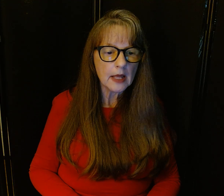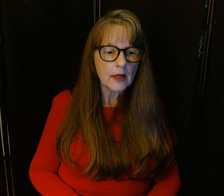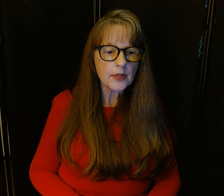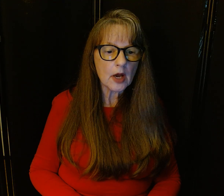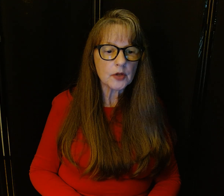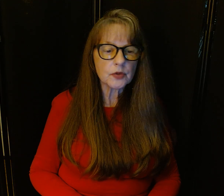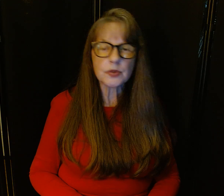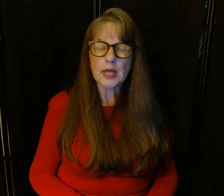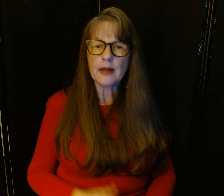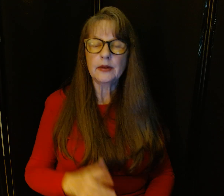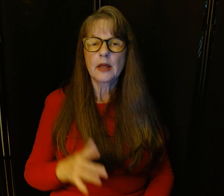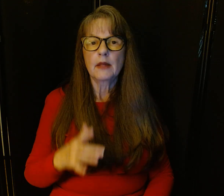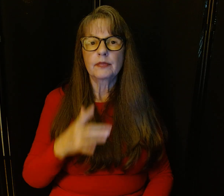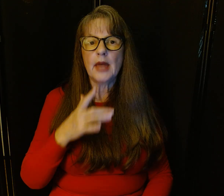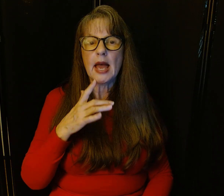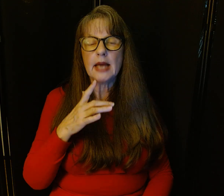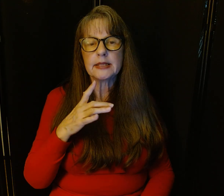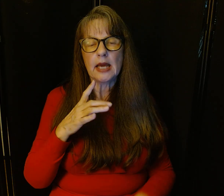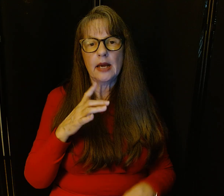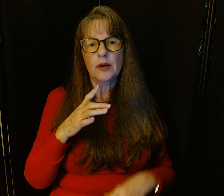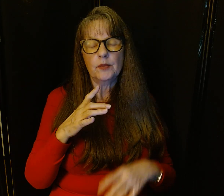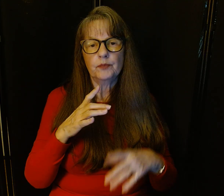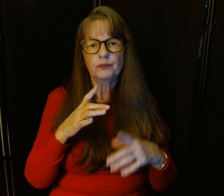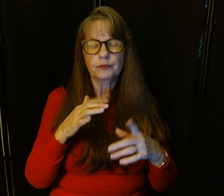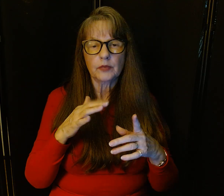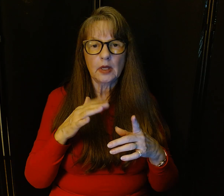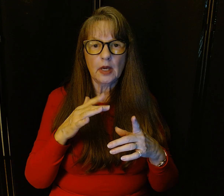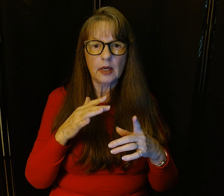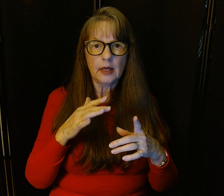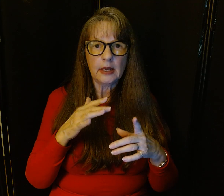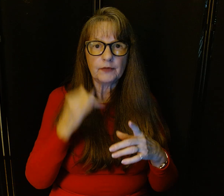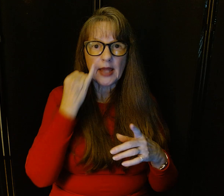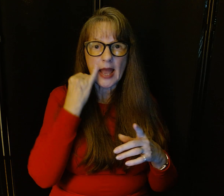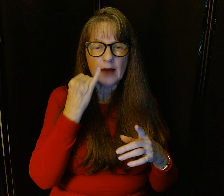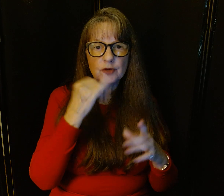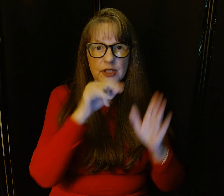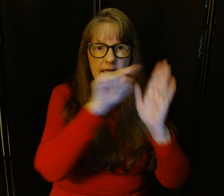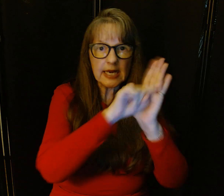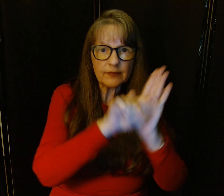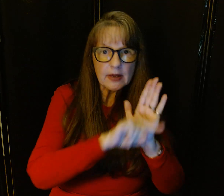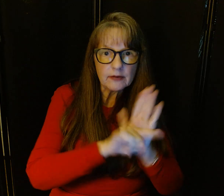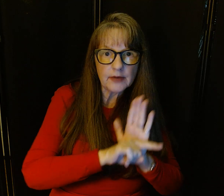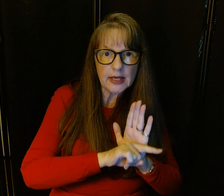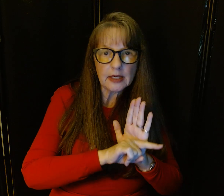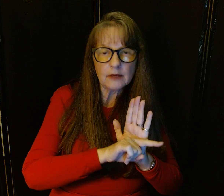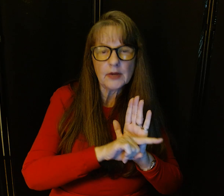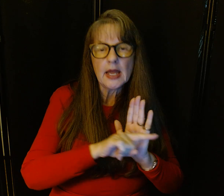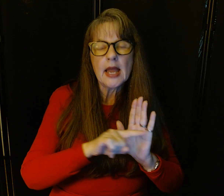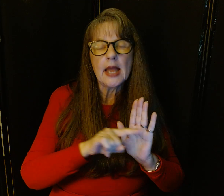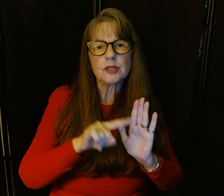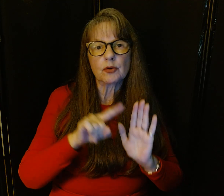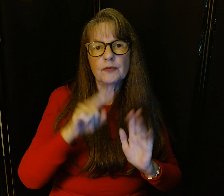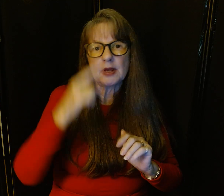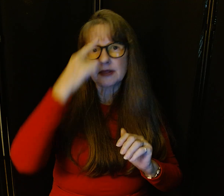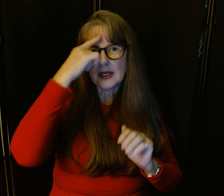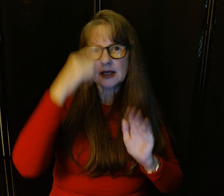They also said that if they have just negative, and so if they think